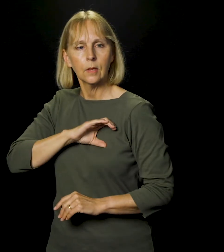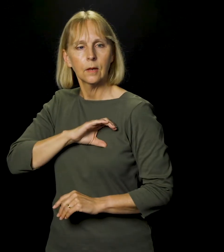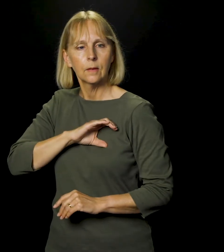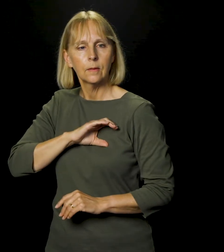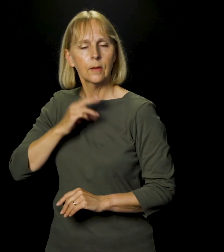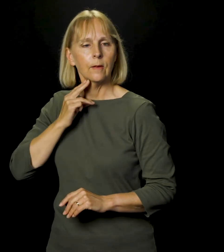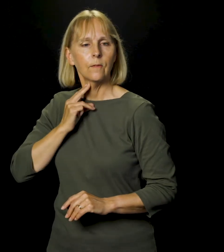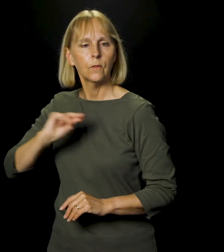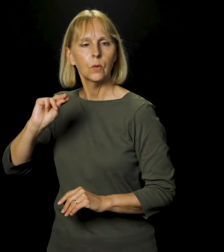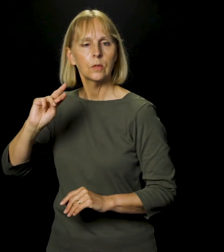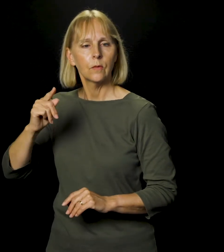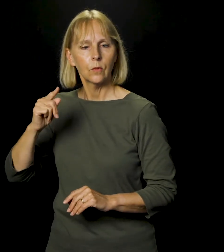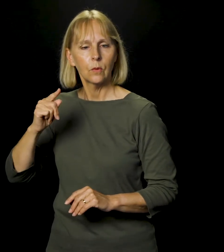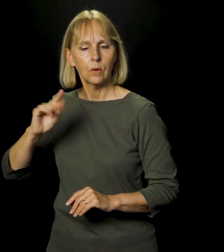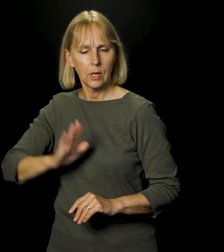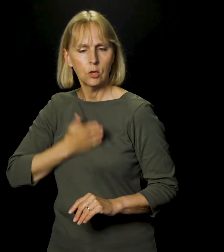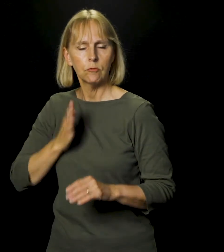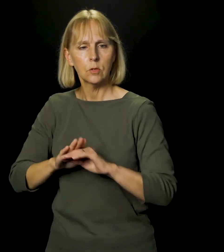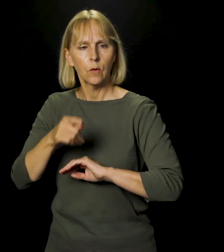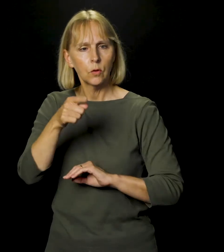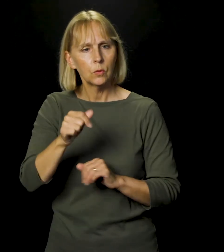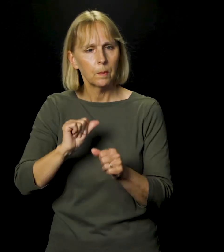a voice that has your best interests at heart,